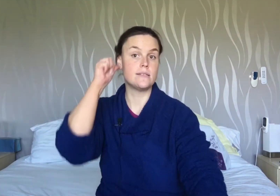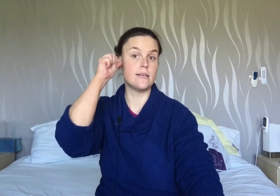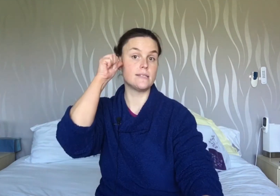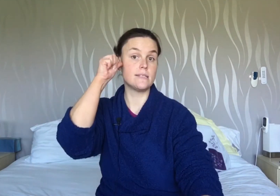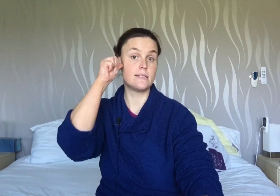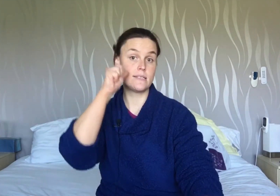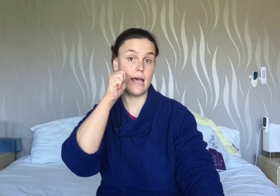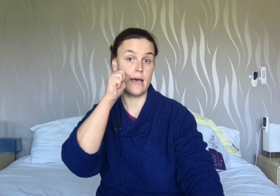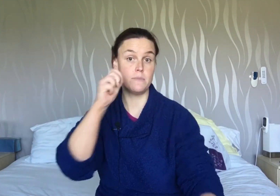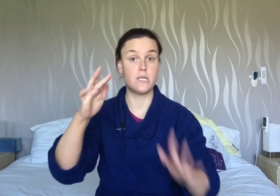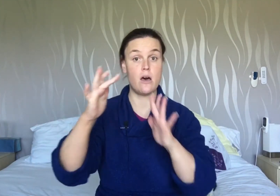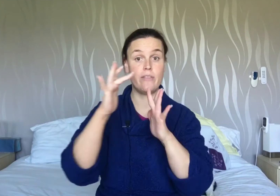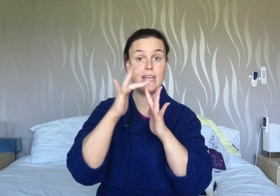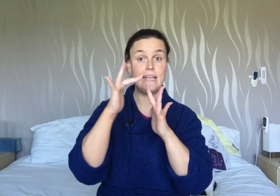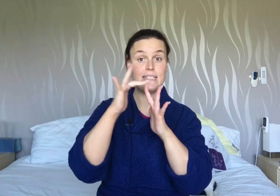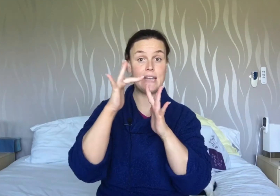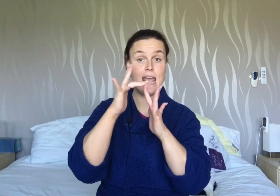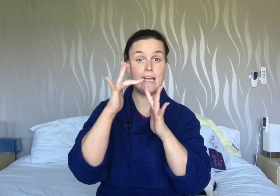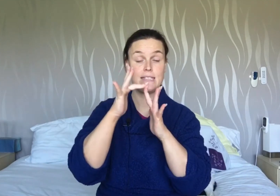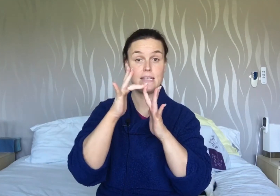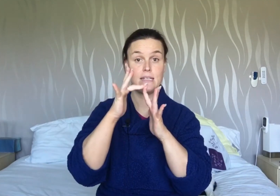there's scams on the internet